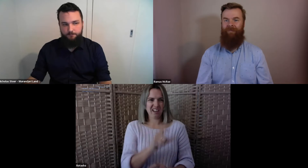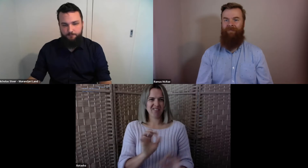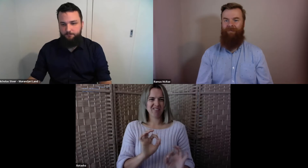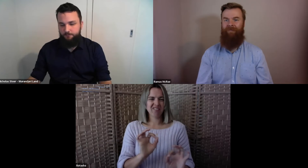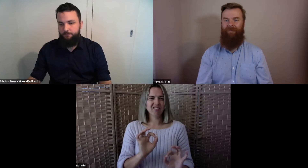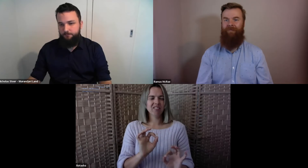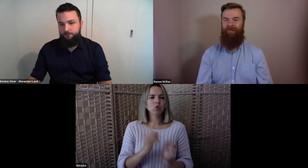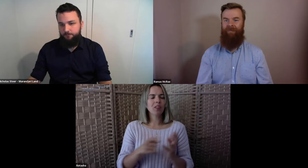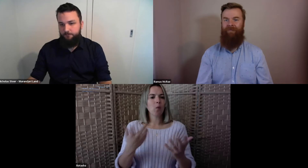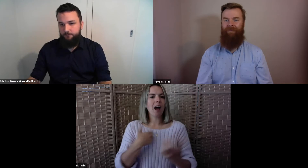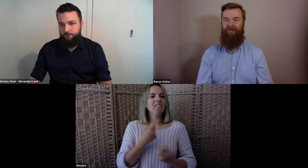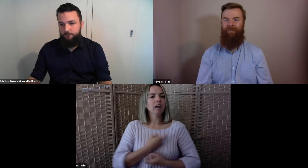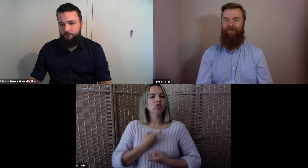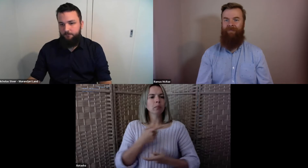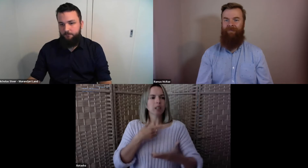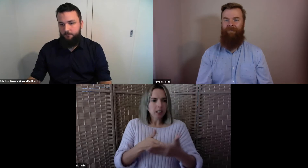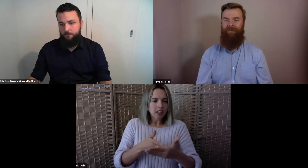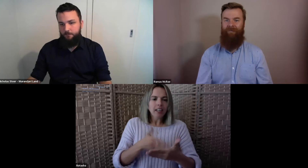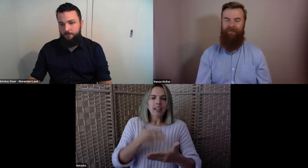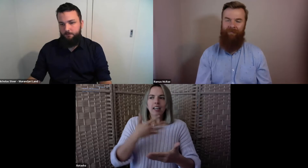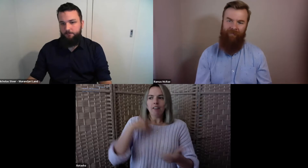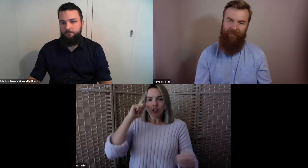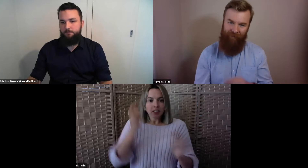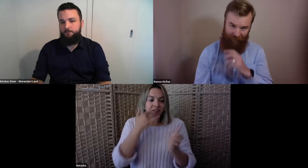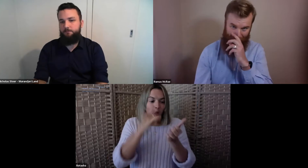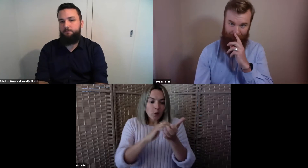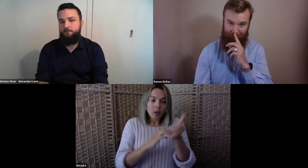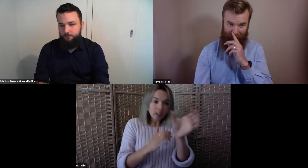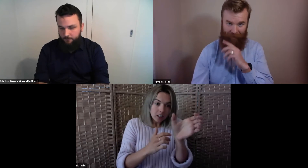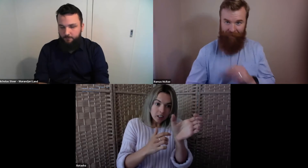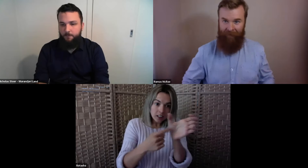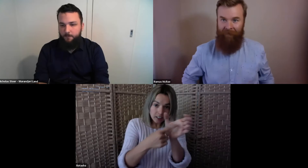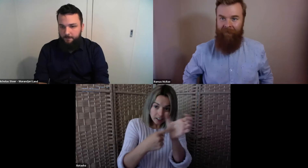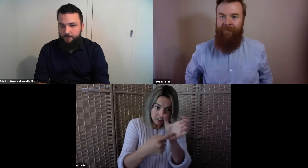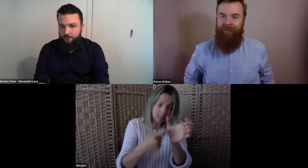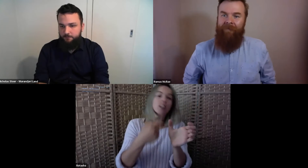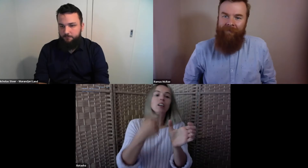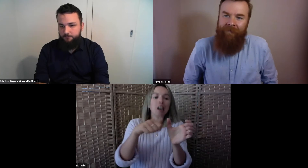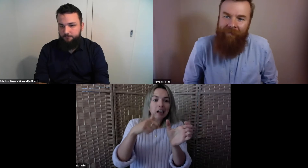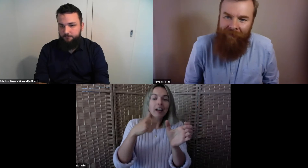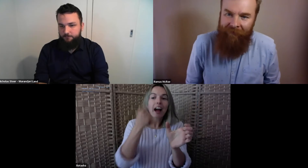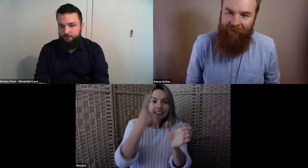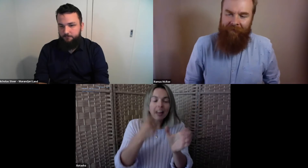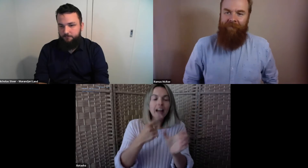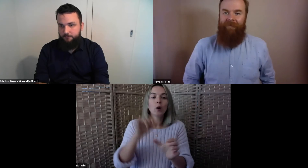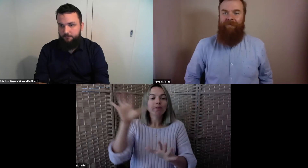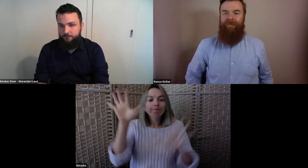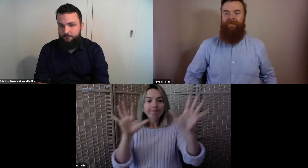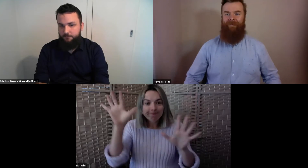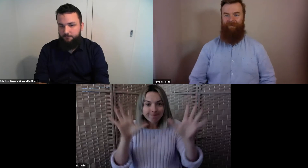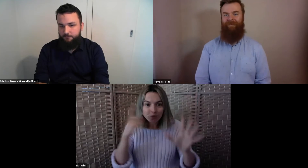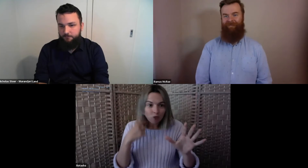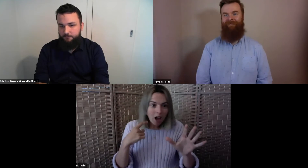extra staff there with me. So it can be frustrating, but it's also thinking of other ways